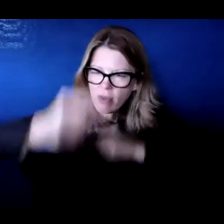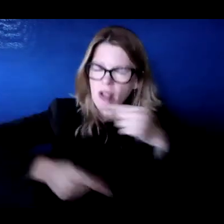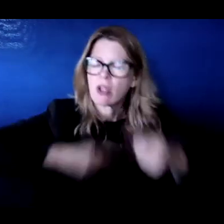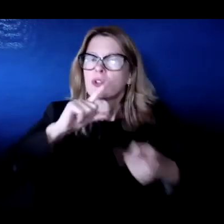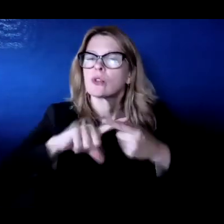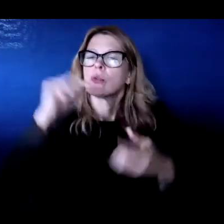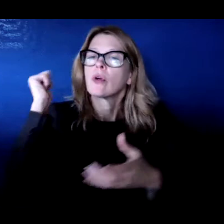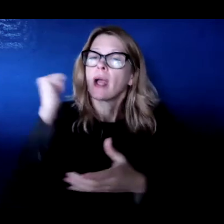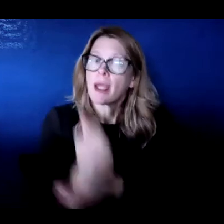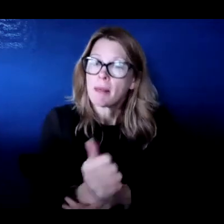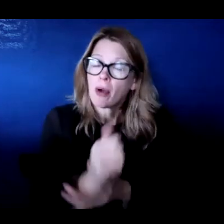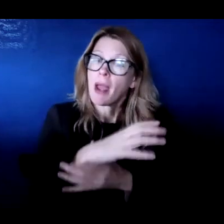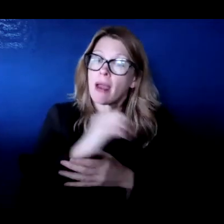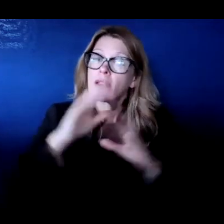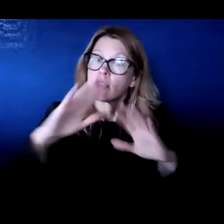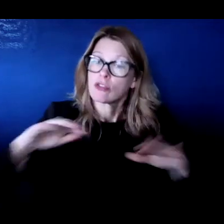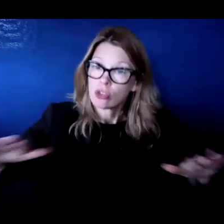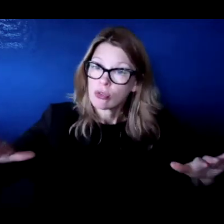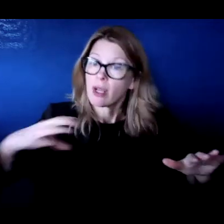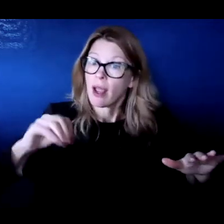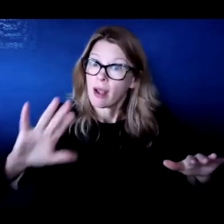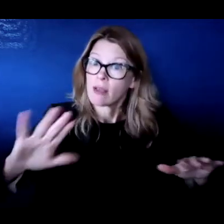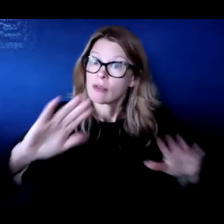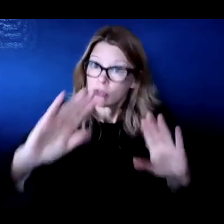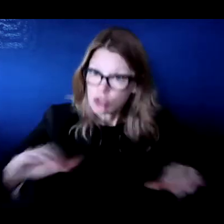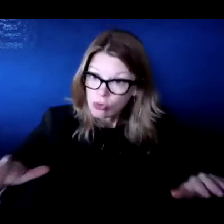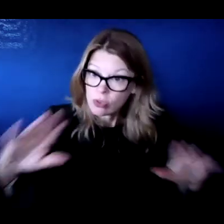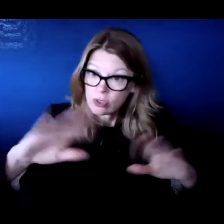children forever.